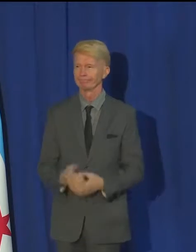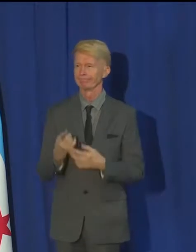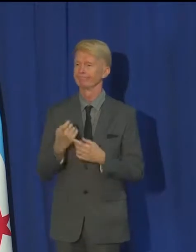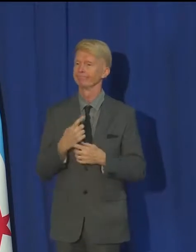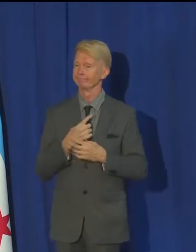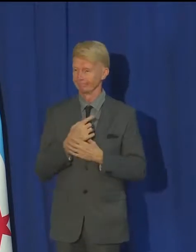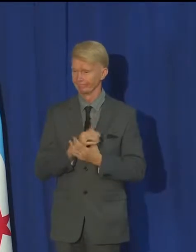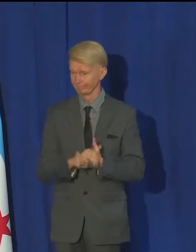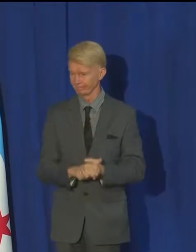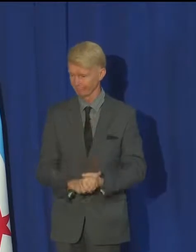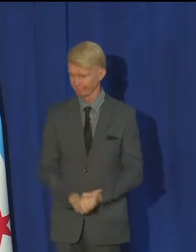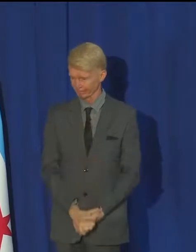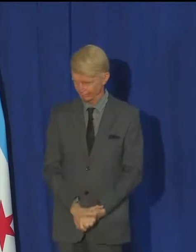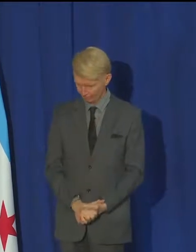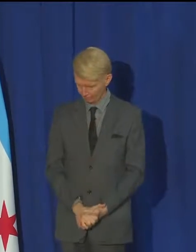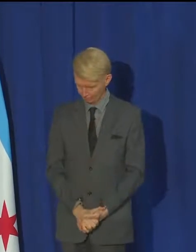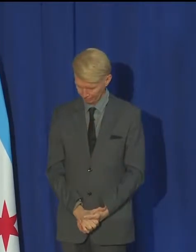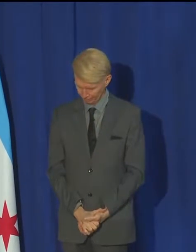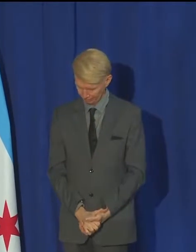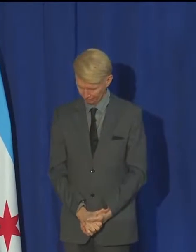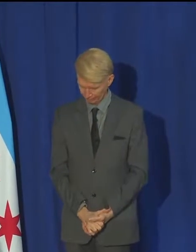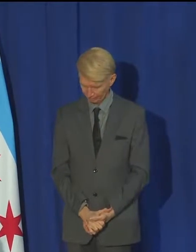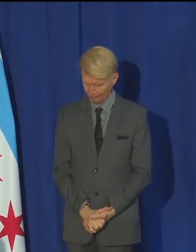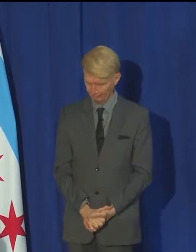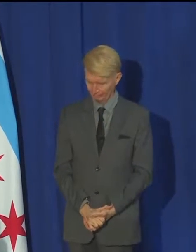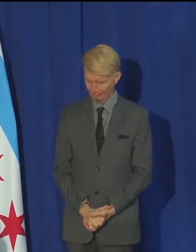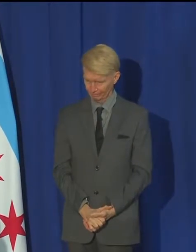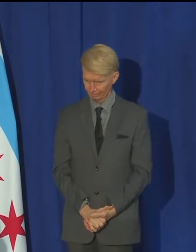Cranes is asking, there continues